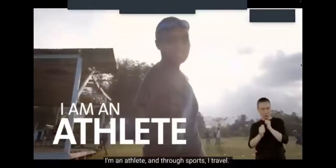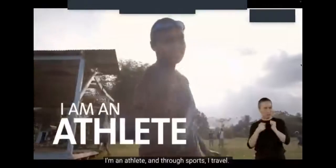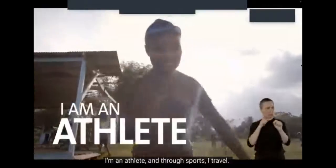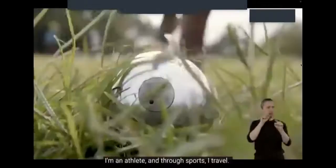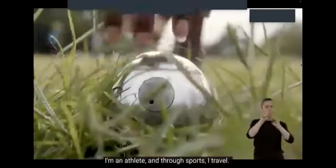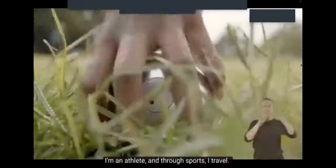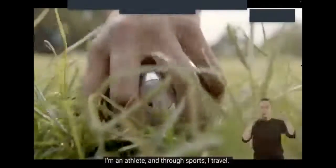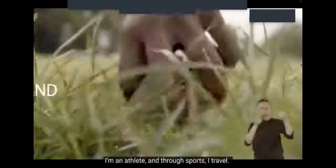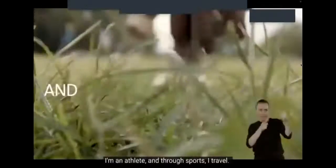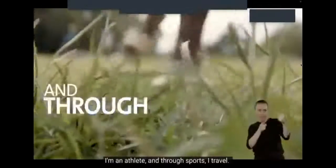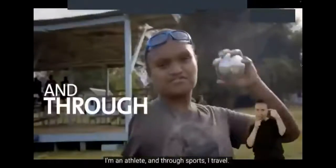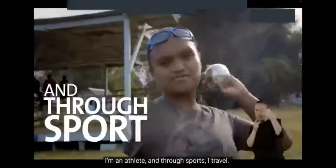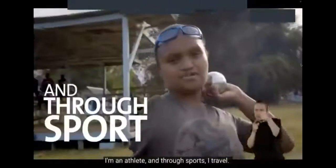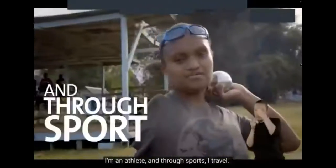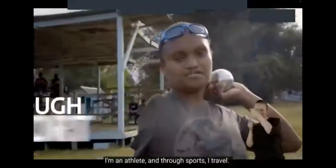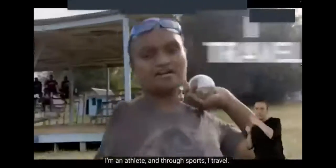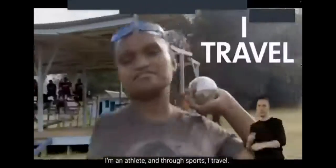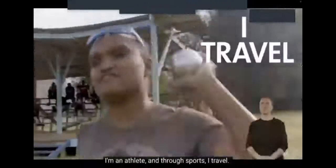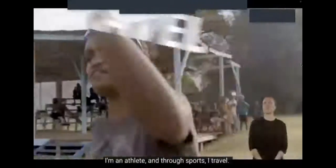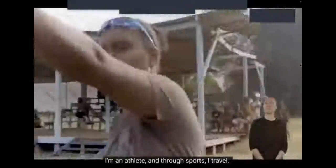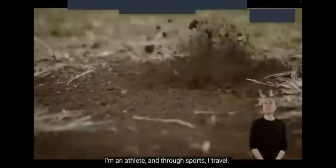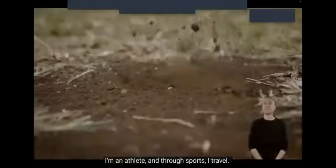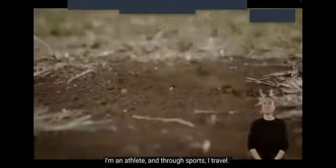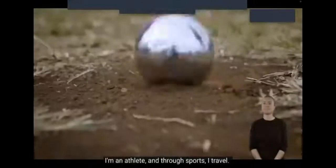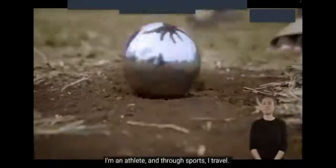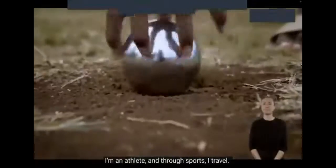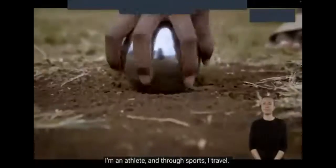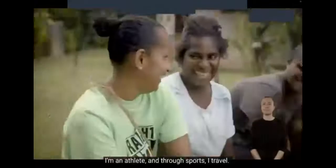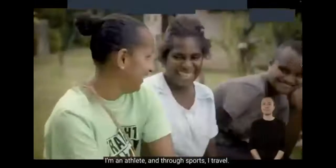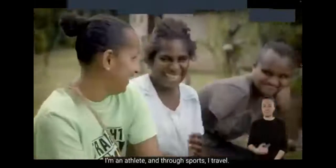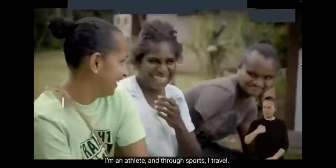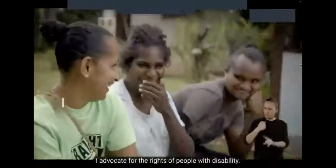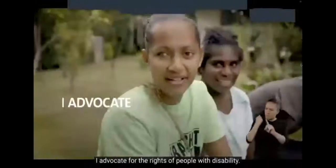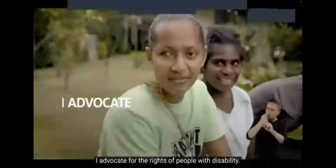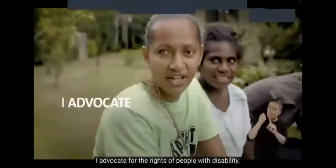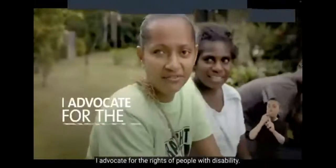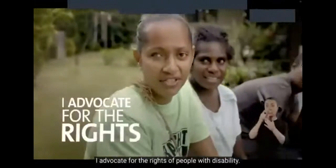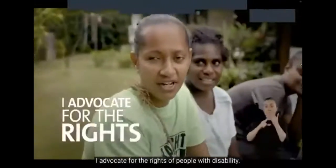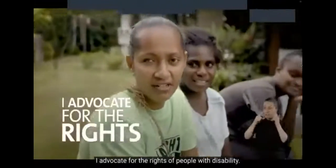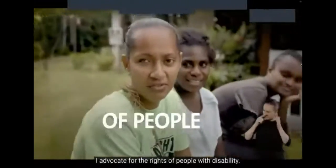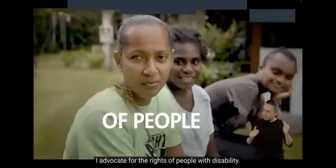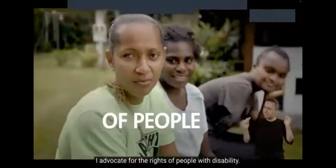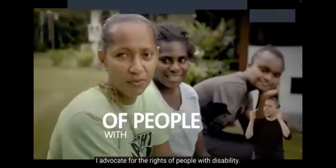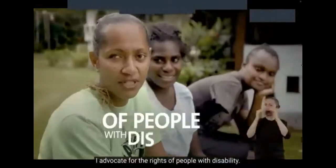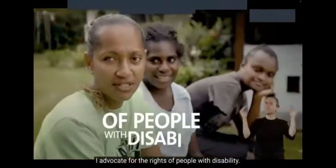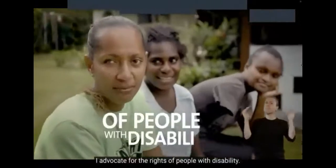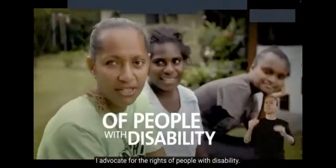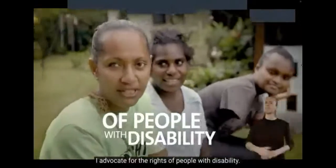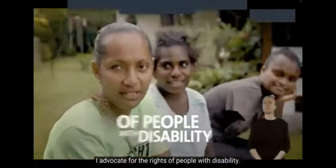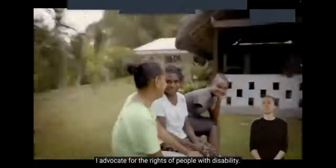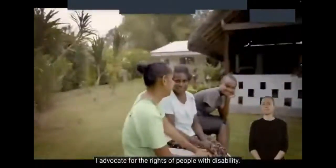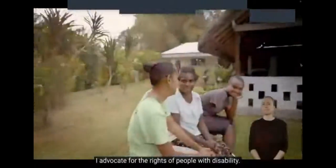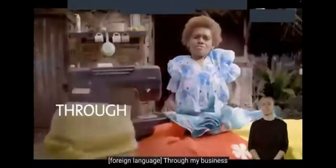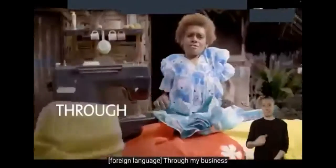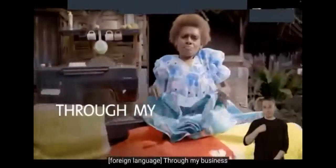house. I am an athlete. And through sports, I travel. I advocate for the rights of people with